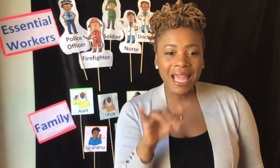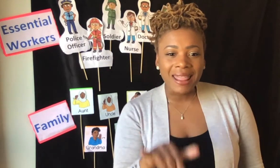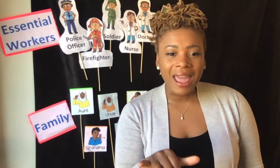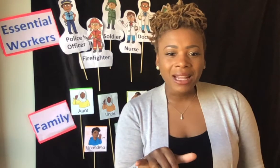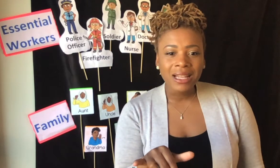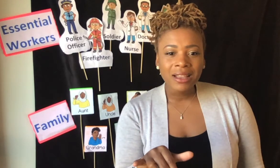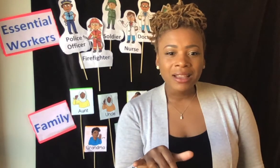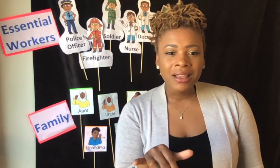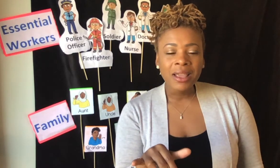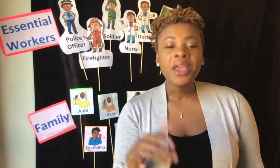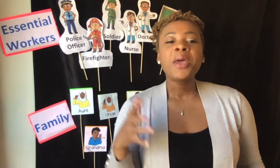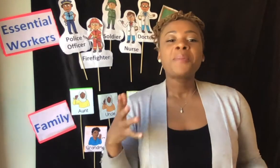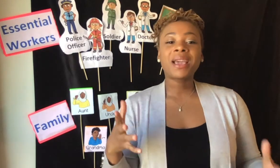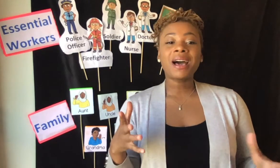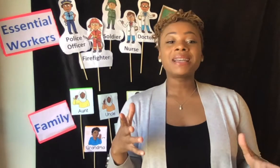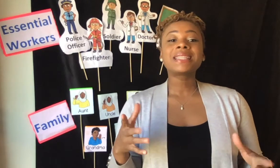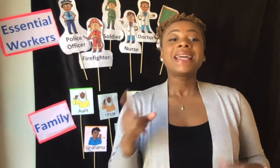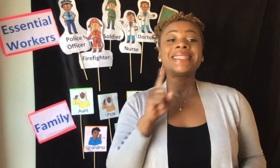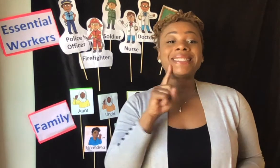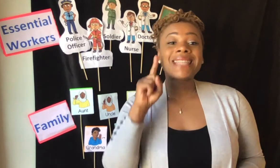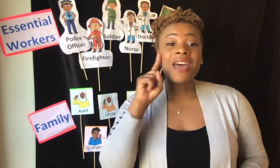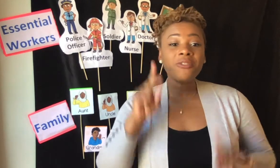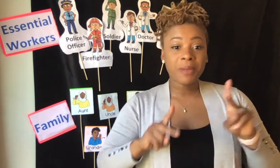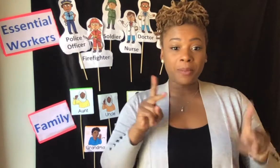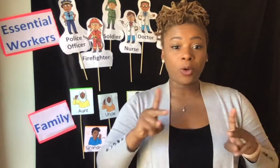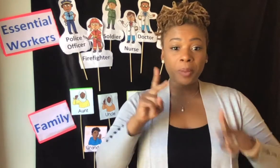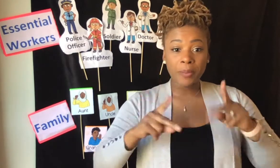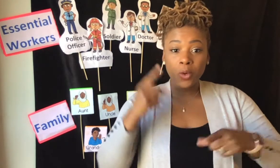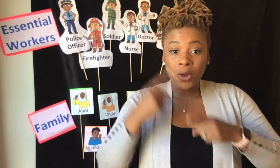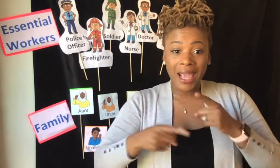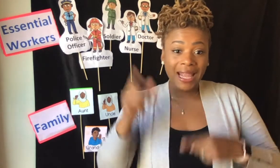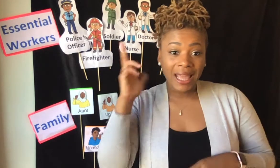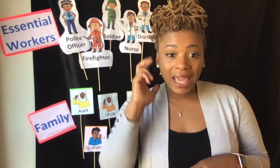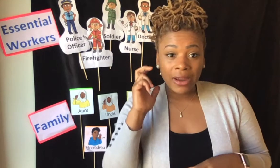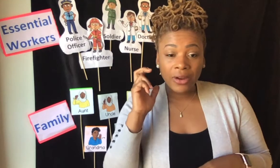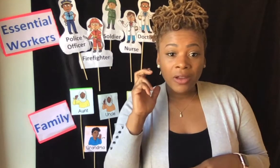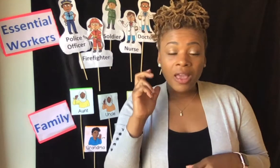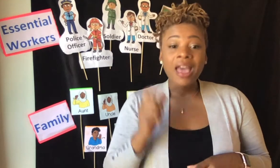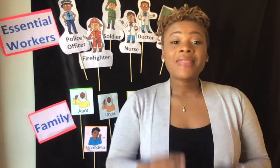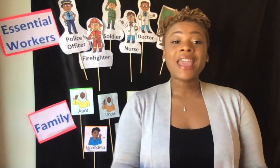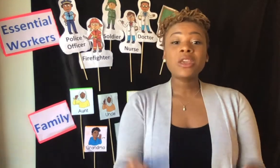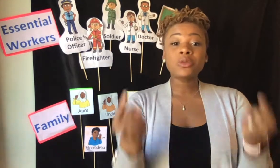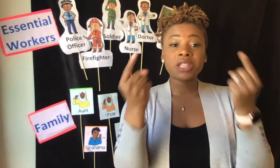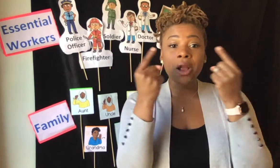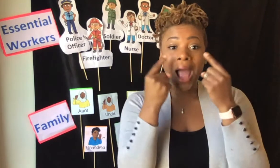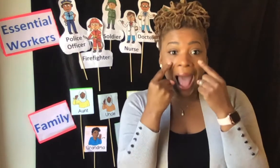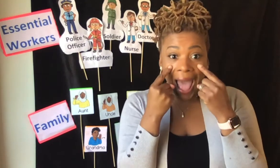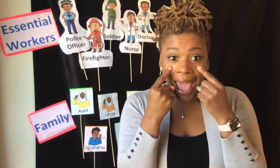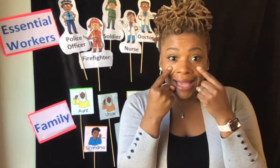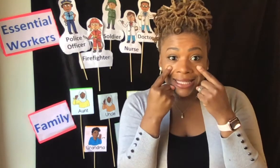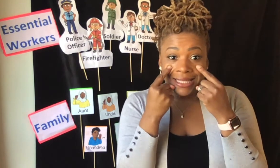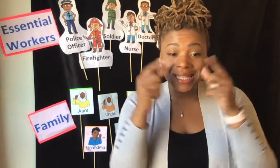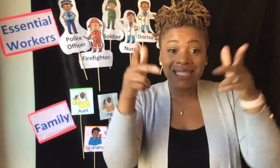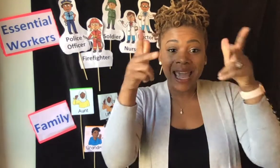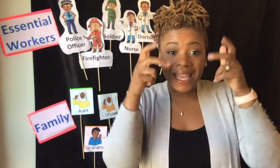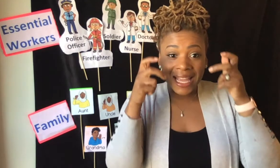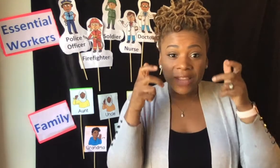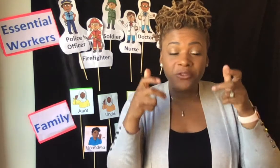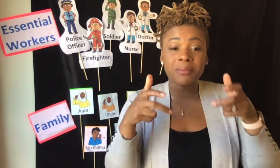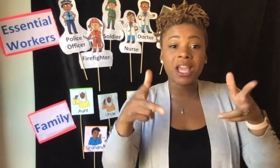that? Because deaf people, people who can't hear, they use their eyes to take in information